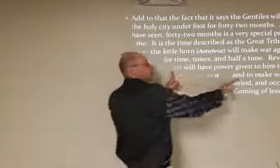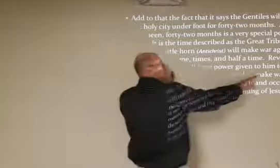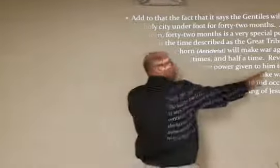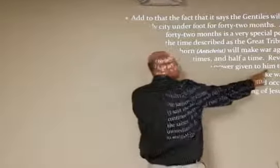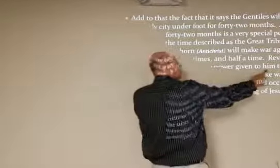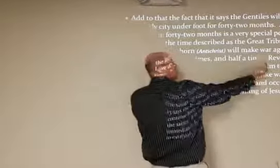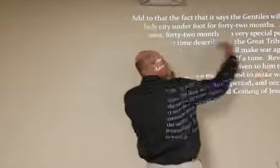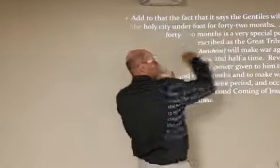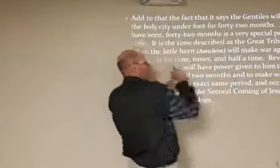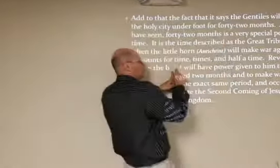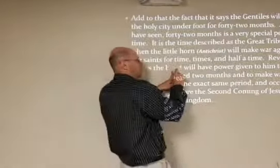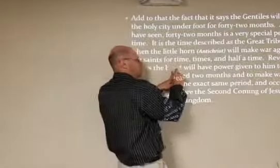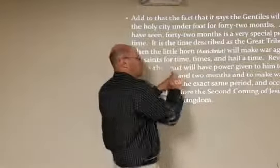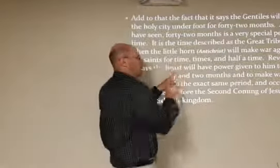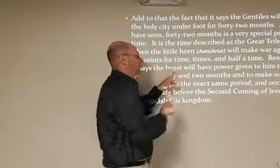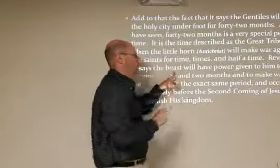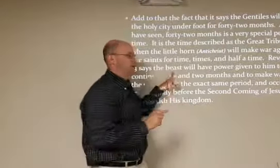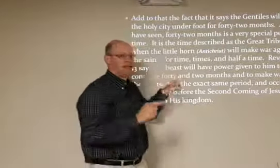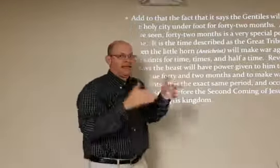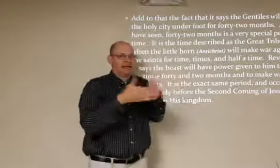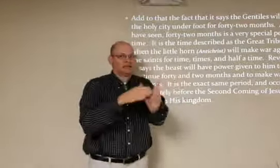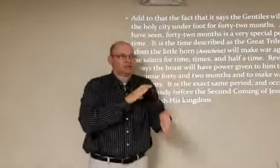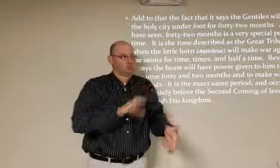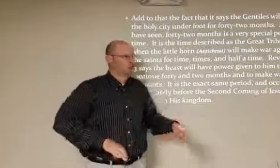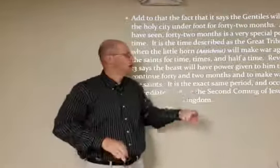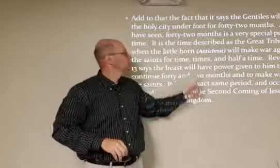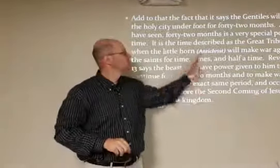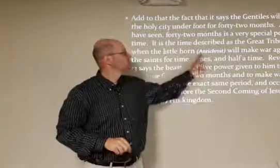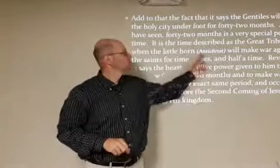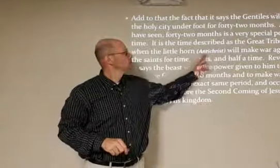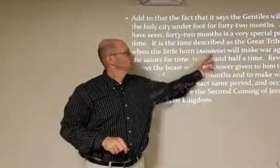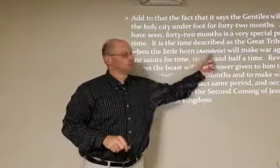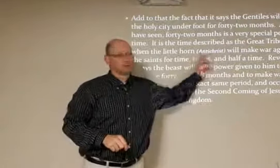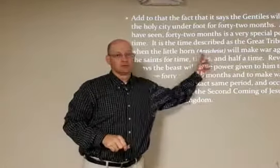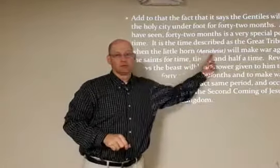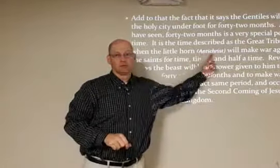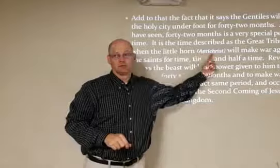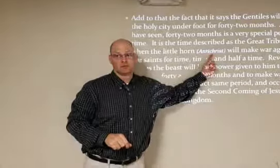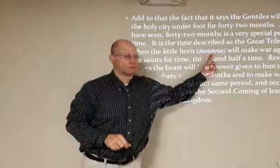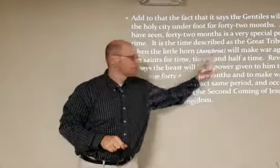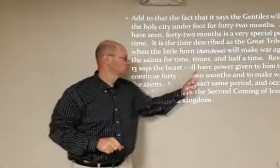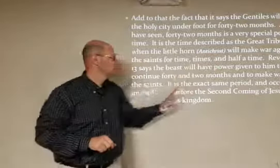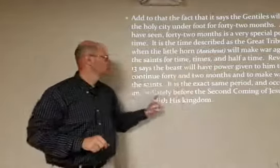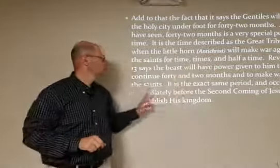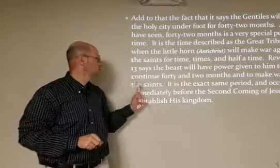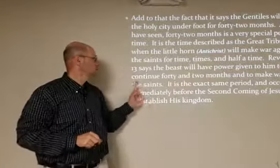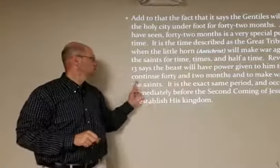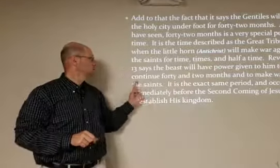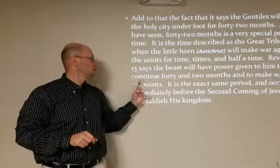Okay, now, the beast will have power given to him. Again, another name for the beast is the